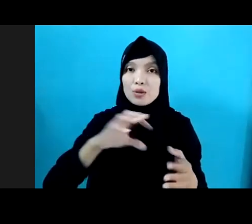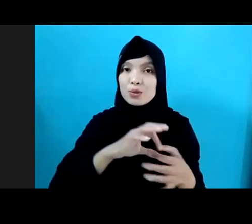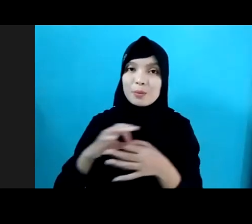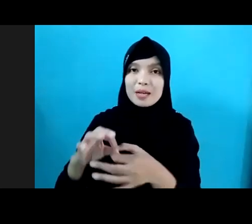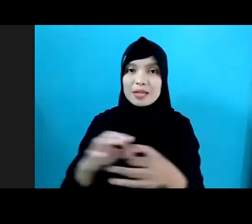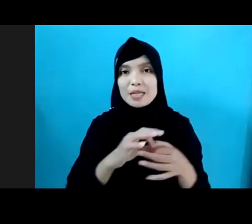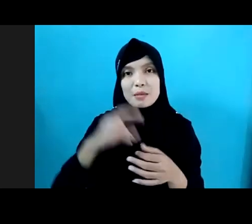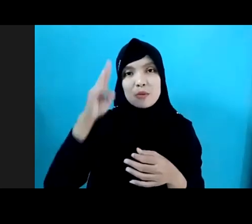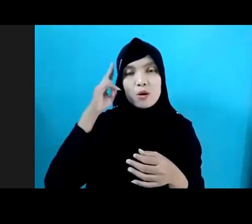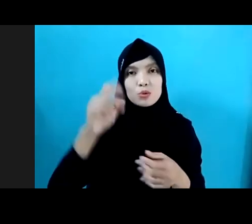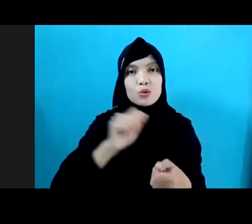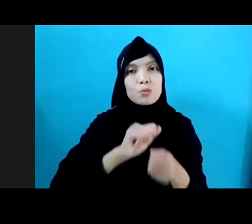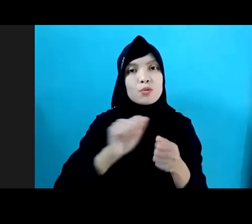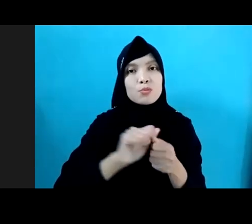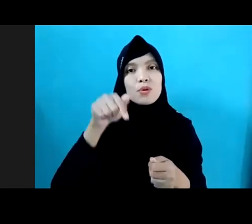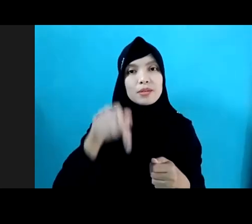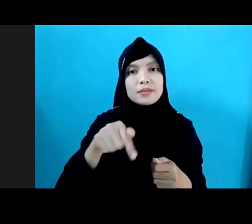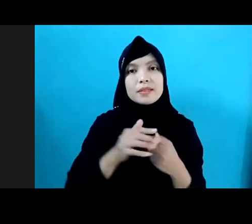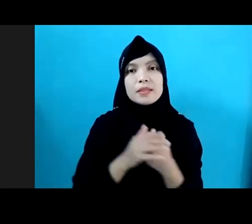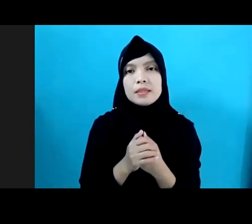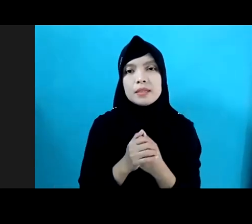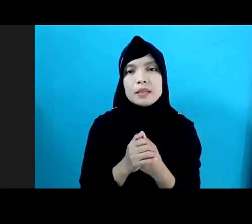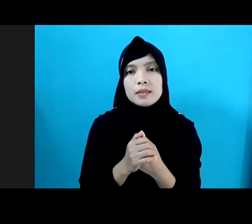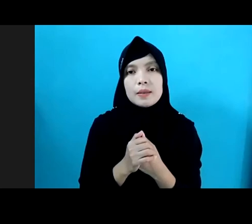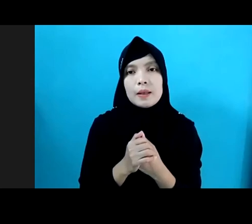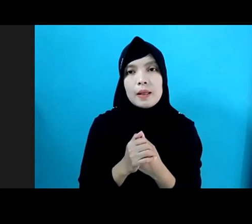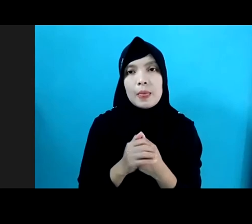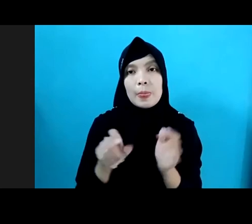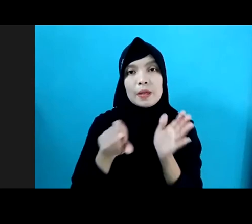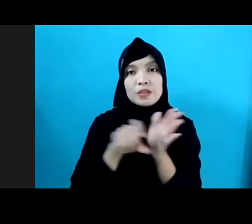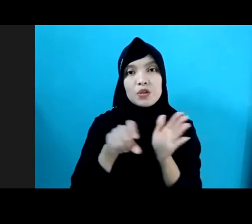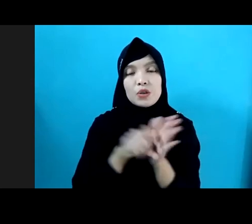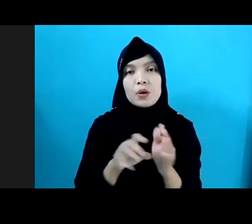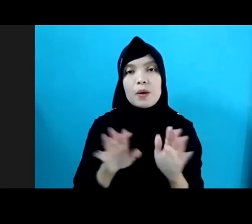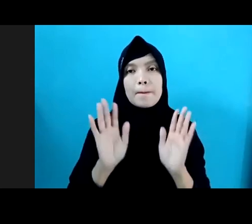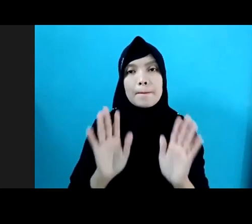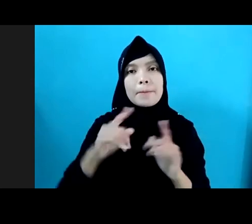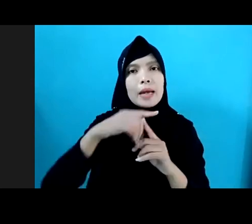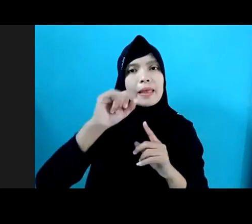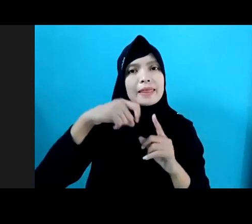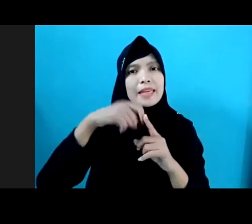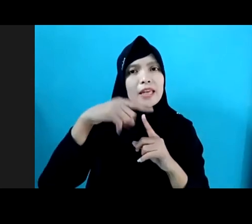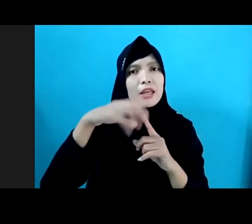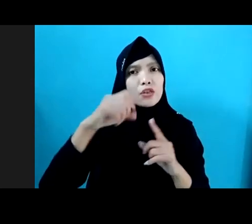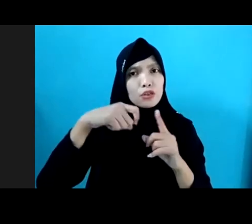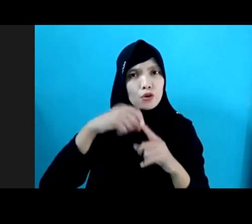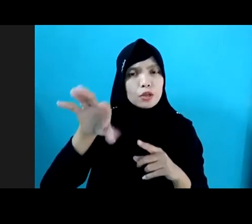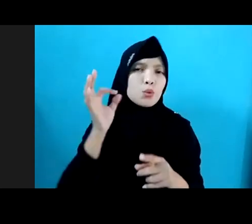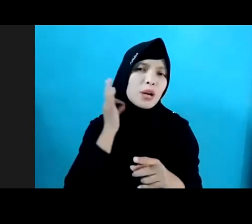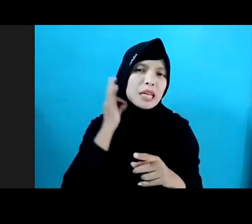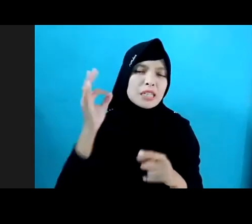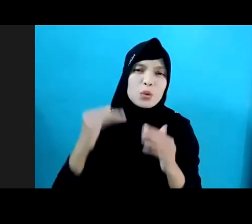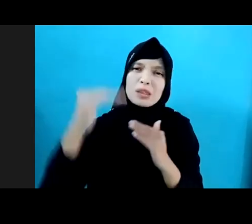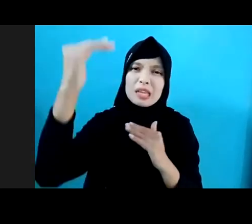Such As TikTok Very High Risk For Children's Protection And Safeguarding However They Also Can Be Very Powerful